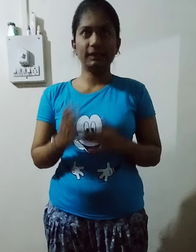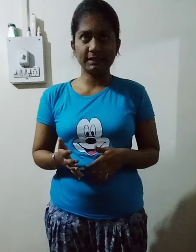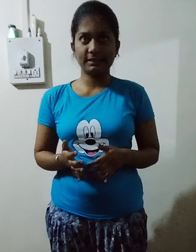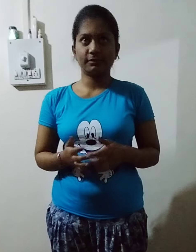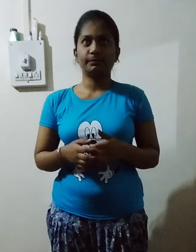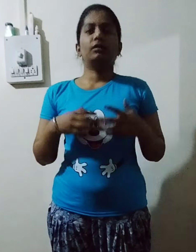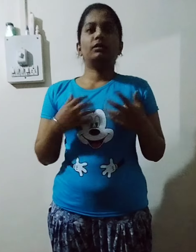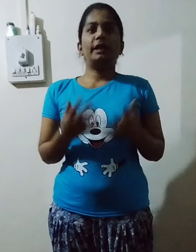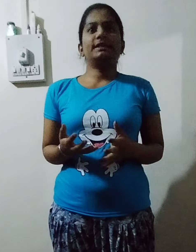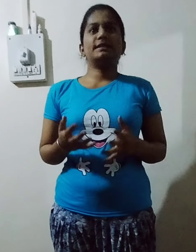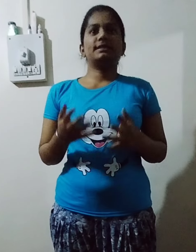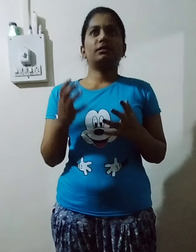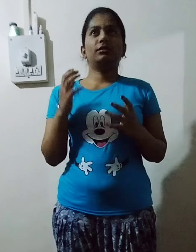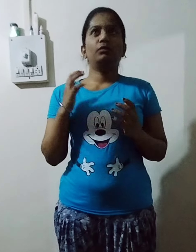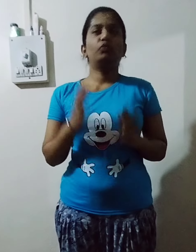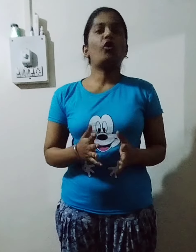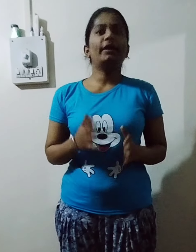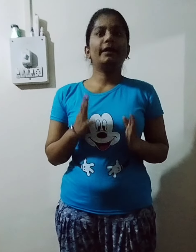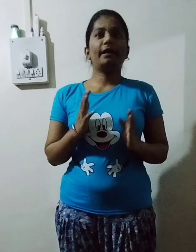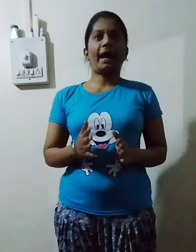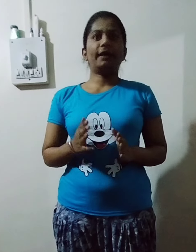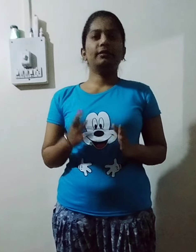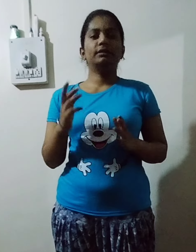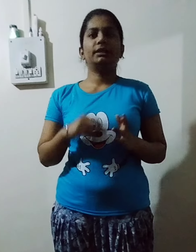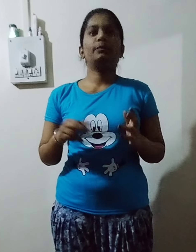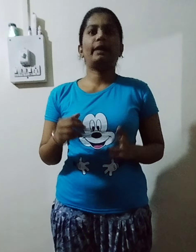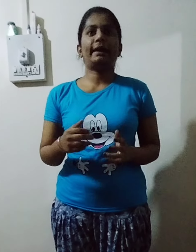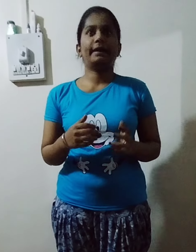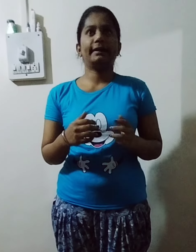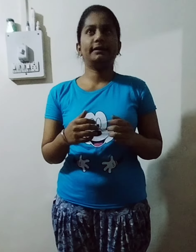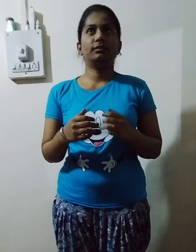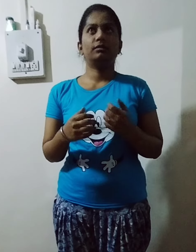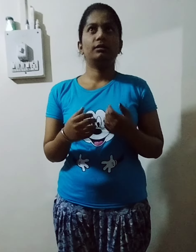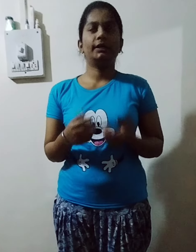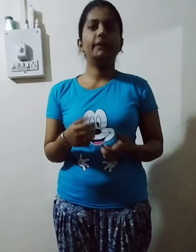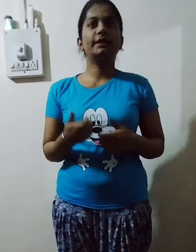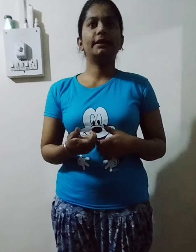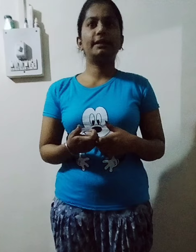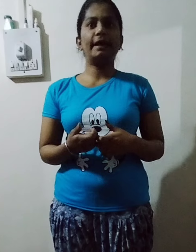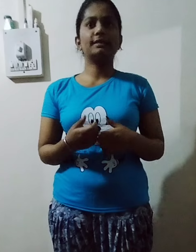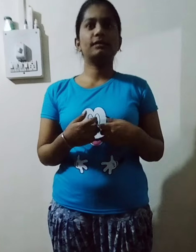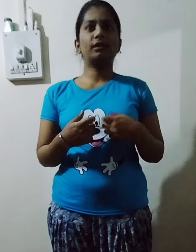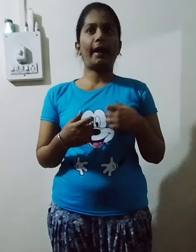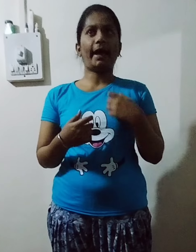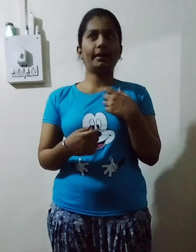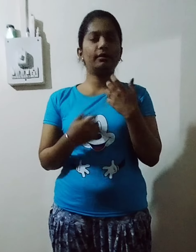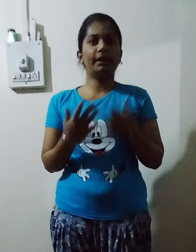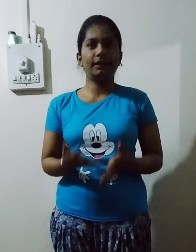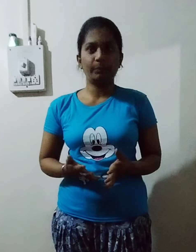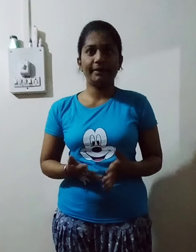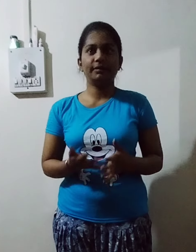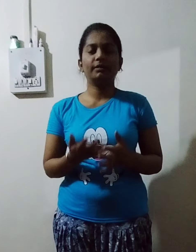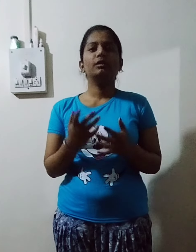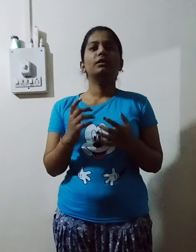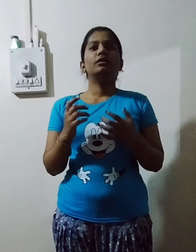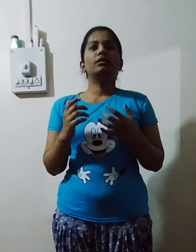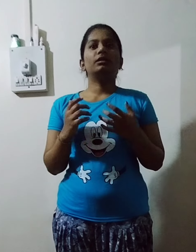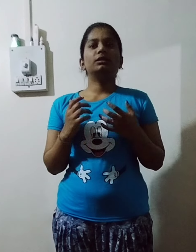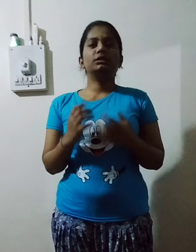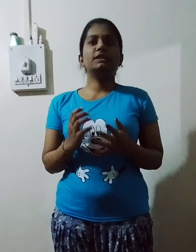list. Next is a void add in a bracket int index and element. This